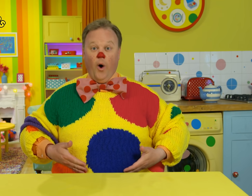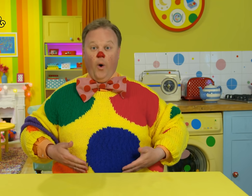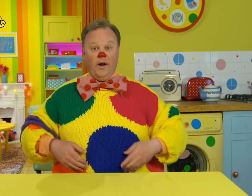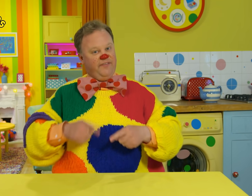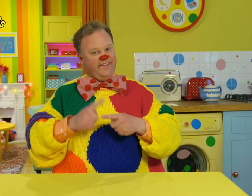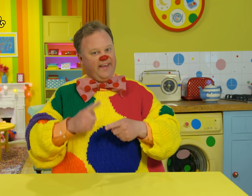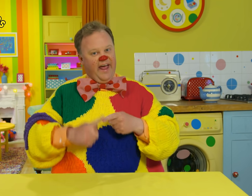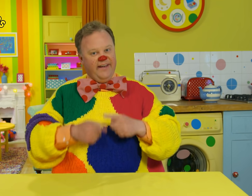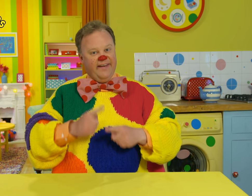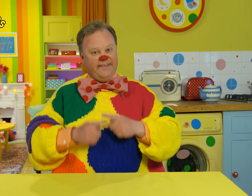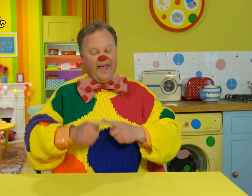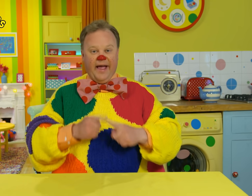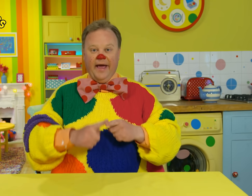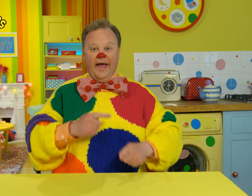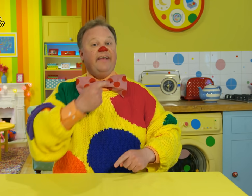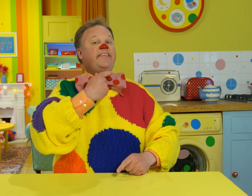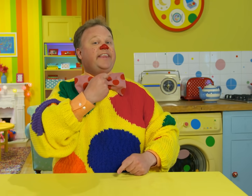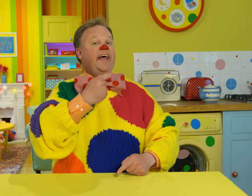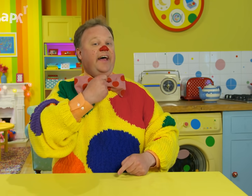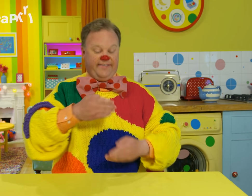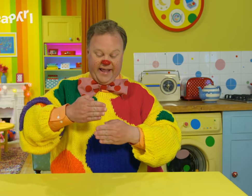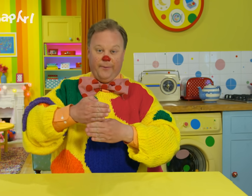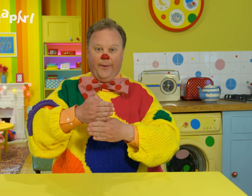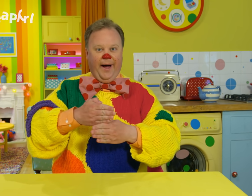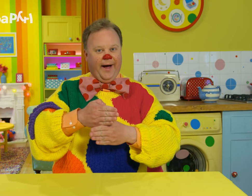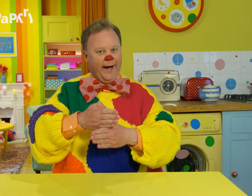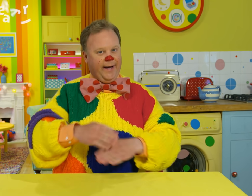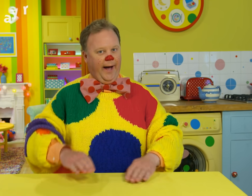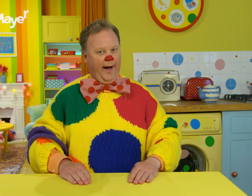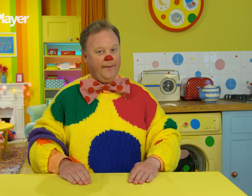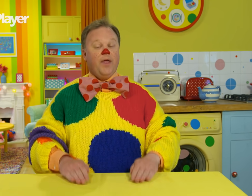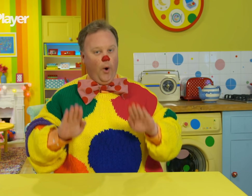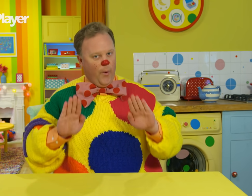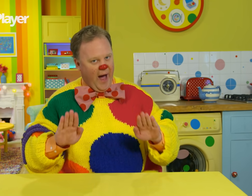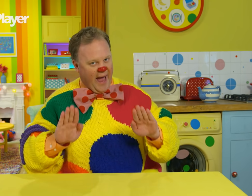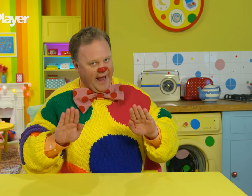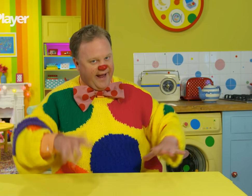all of this knitting is thirsty work. Oh, wait.